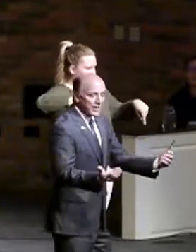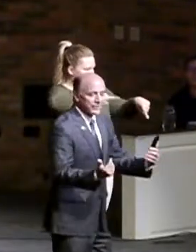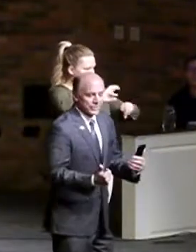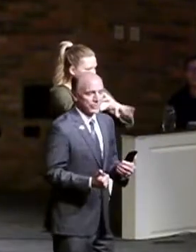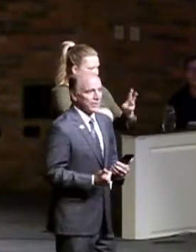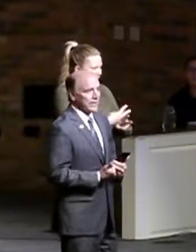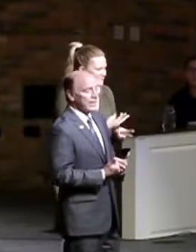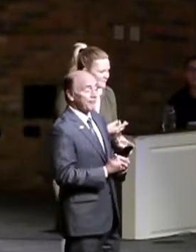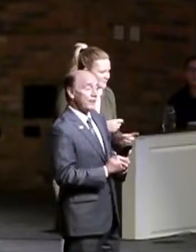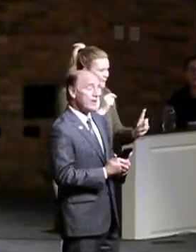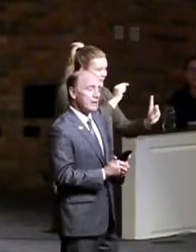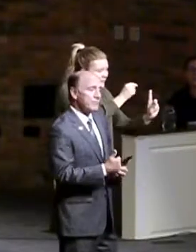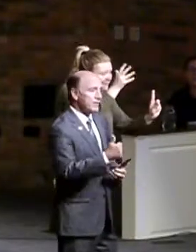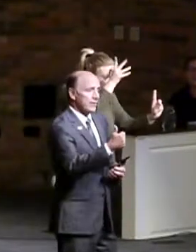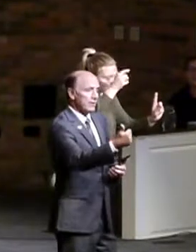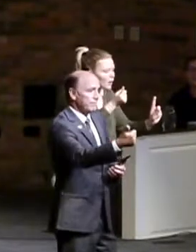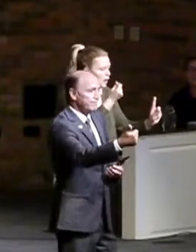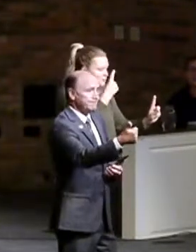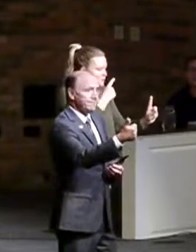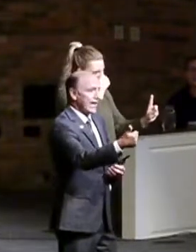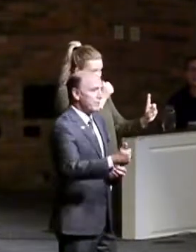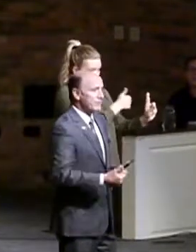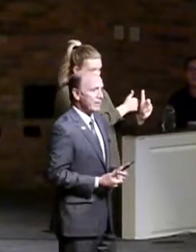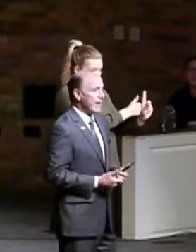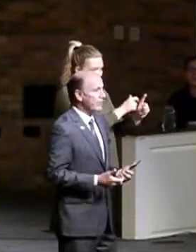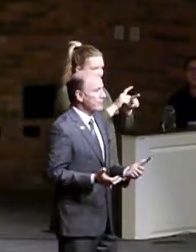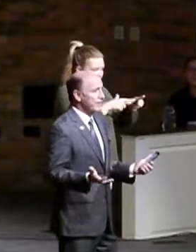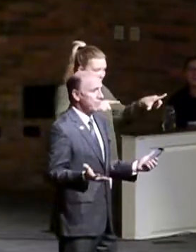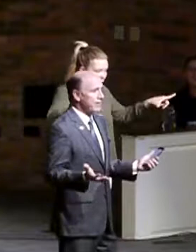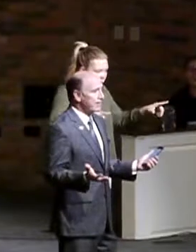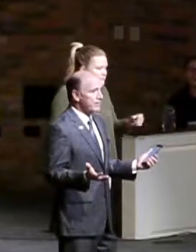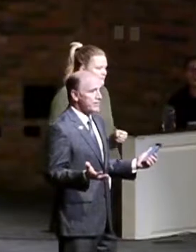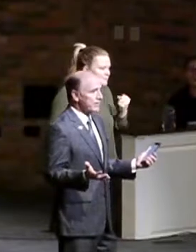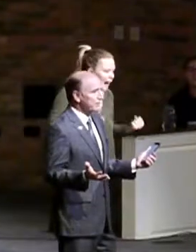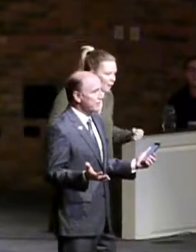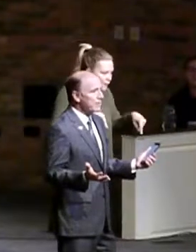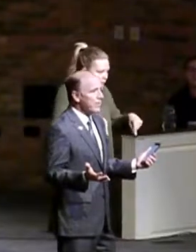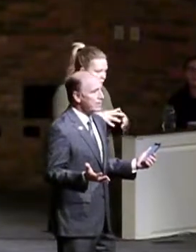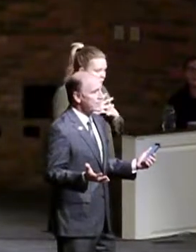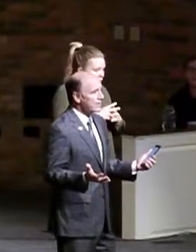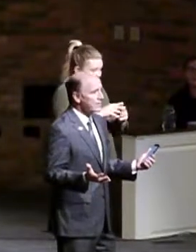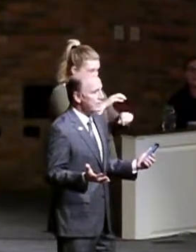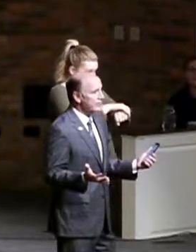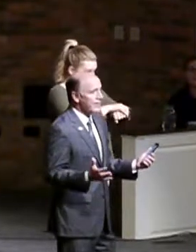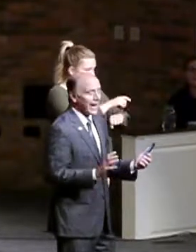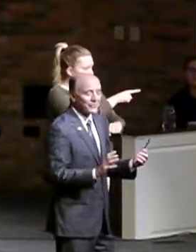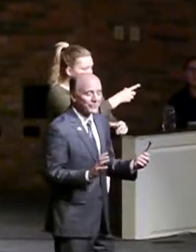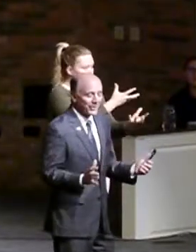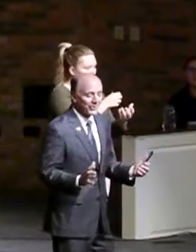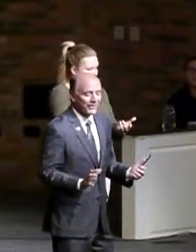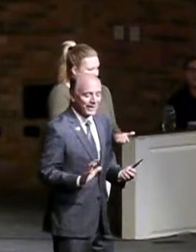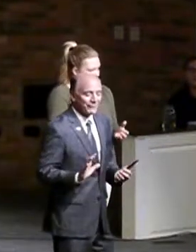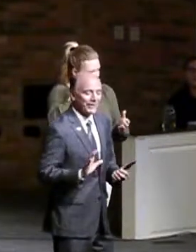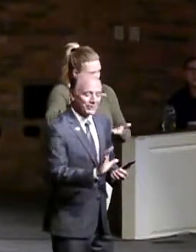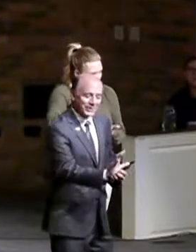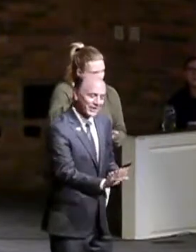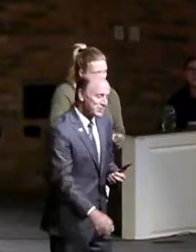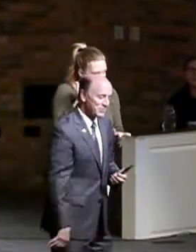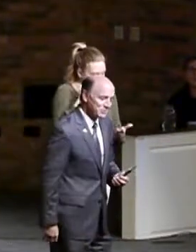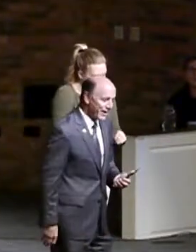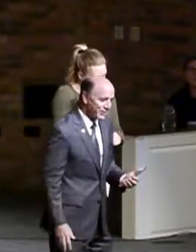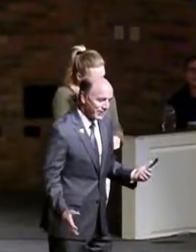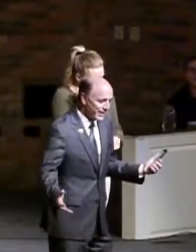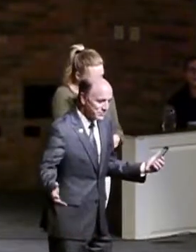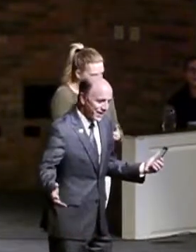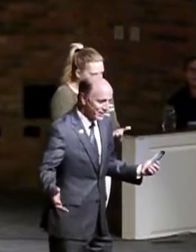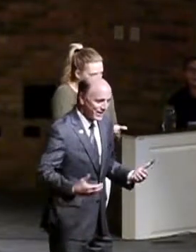He understood that for him, the language of power in America was English, and he wanted his son to learn it. I don't know if I learned English to